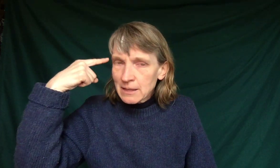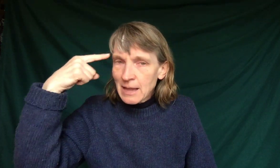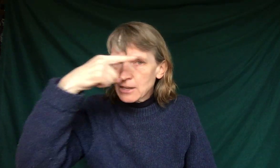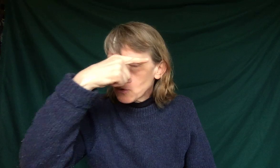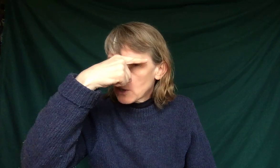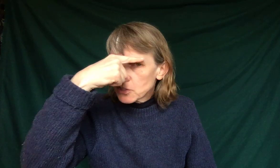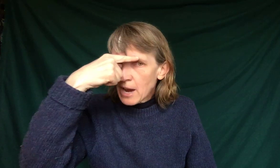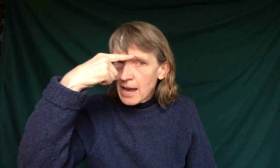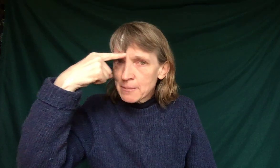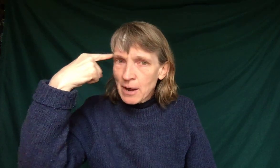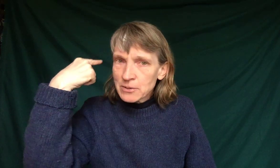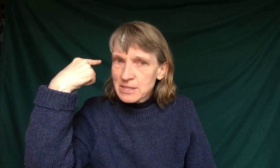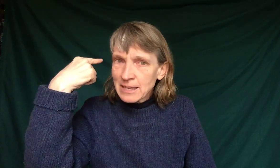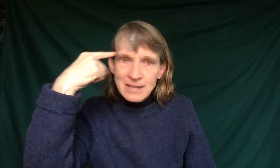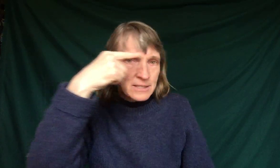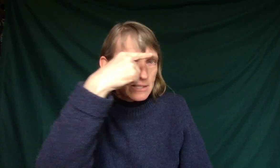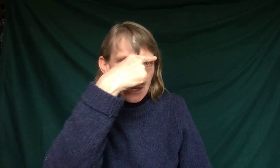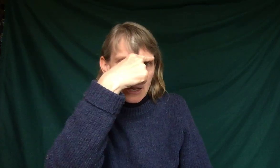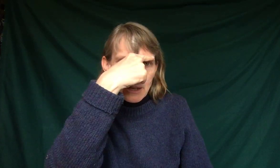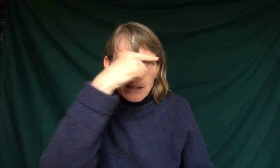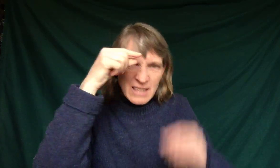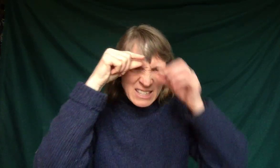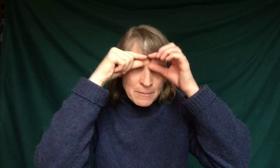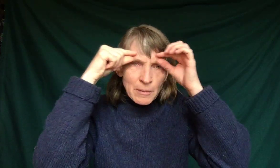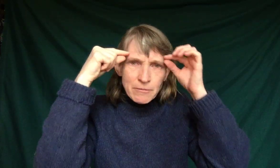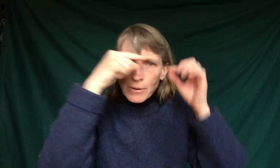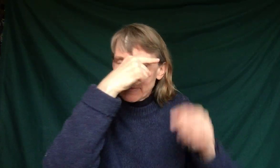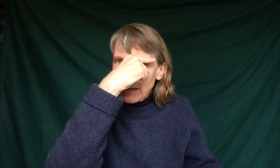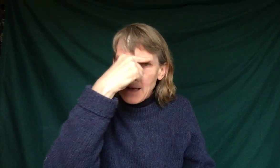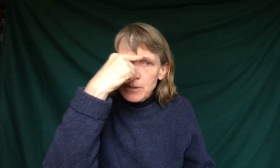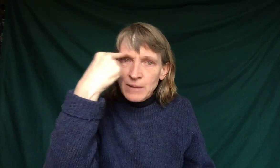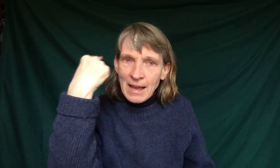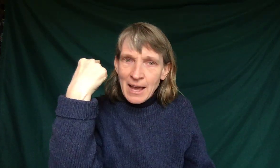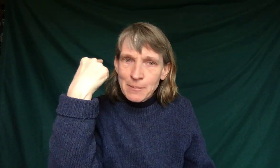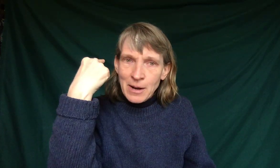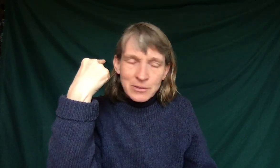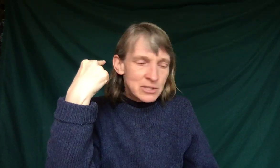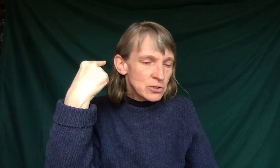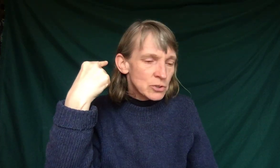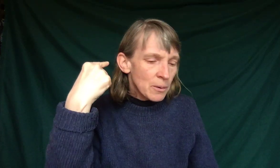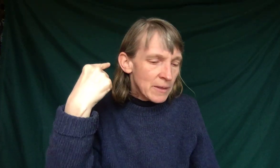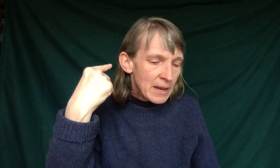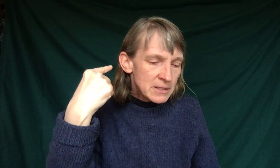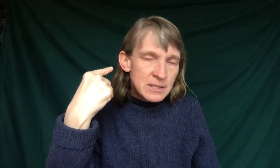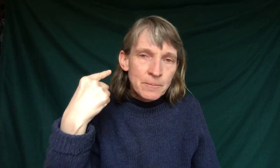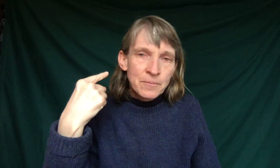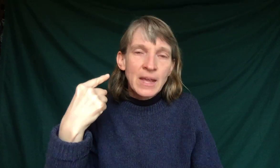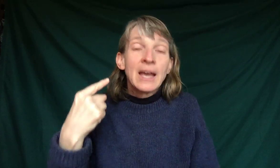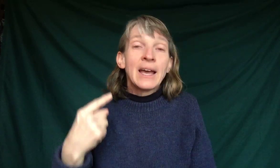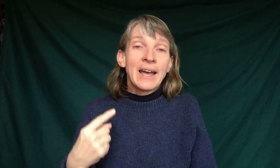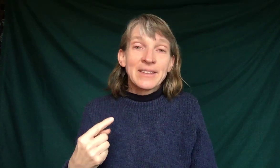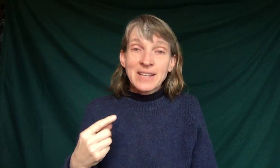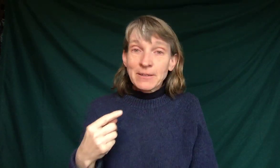line across your eyebrows like this. Like some people have very big, heavy black eyebrows, and you're showing where that is. And the sign for